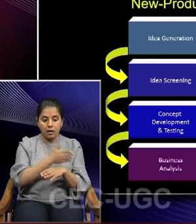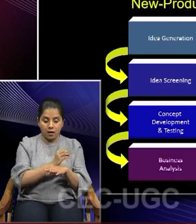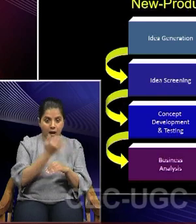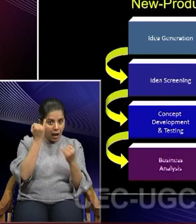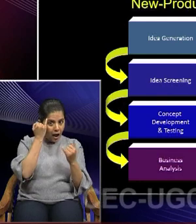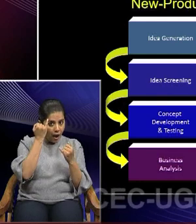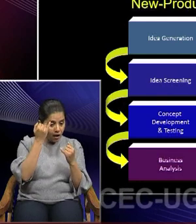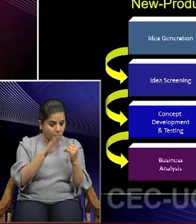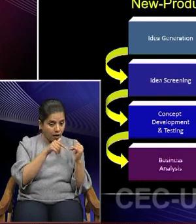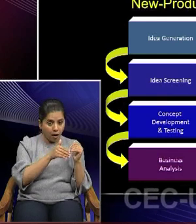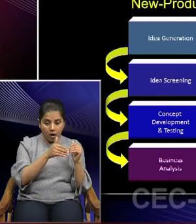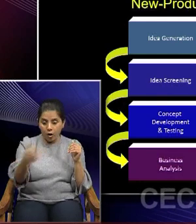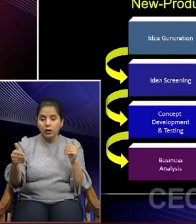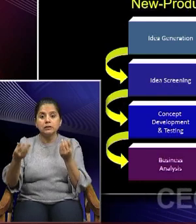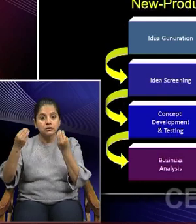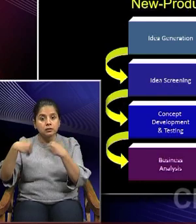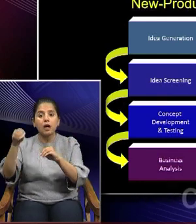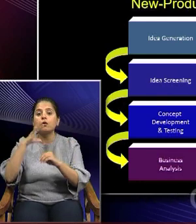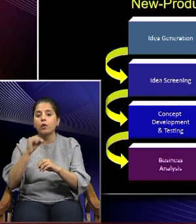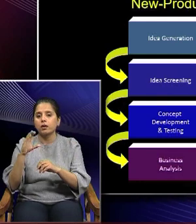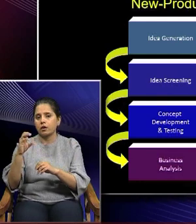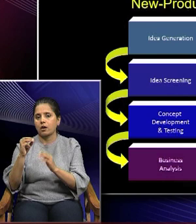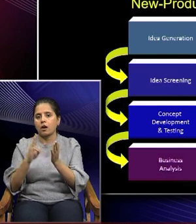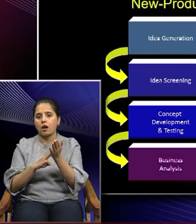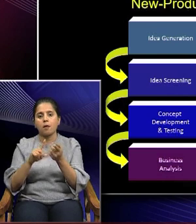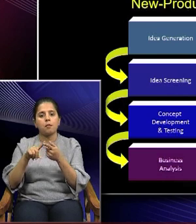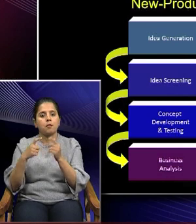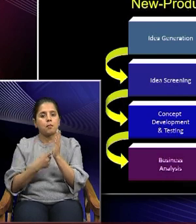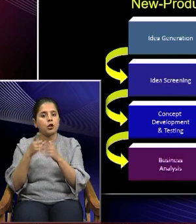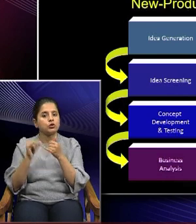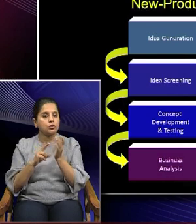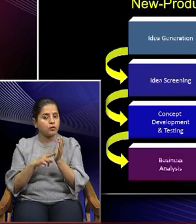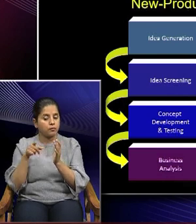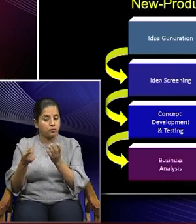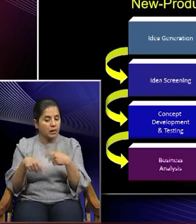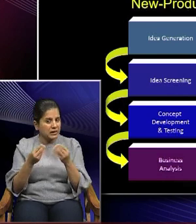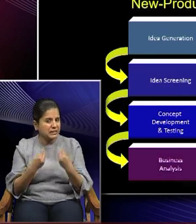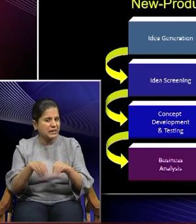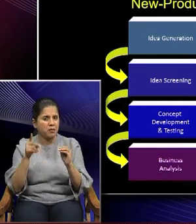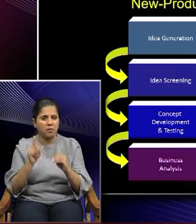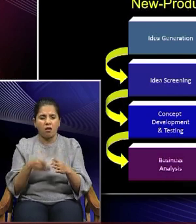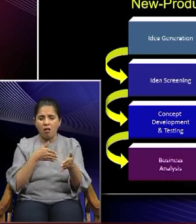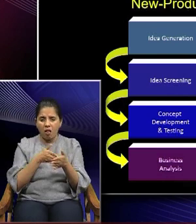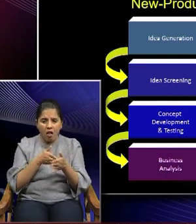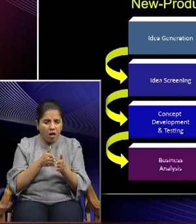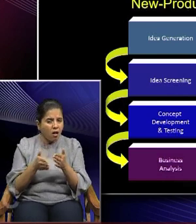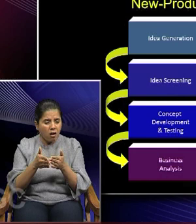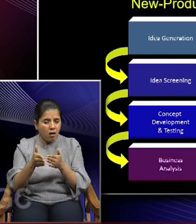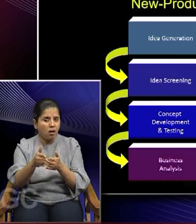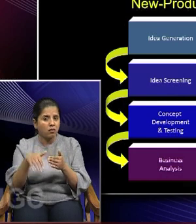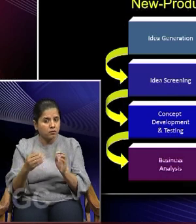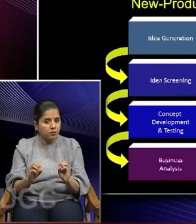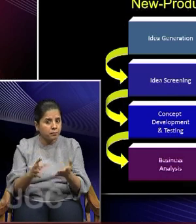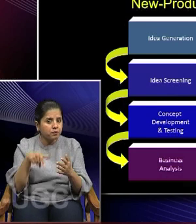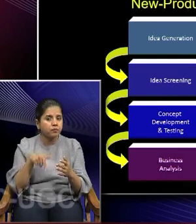idea generation to commercialization, we have to, this idea has to sail through lot of hurdles, lot of filterings, lot